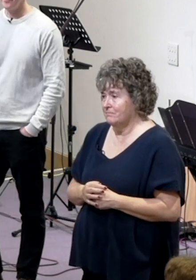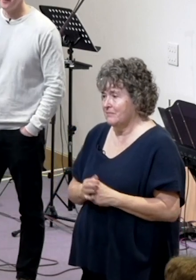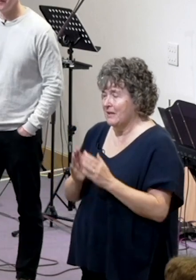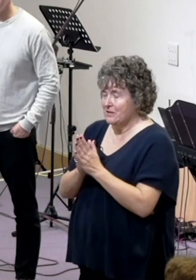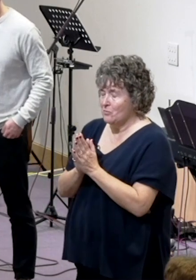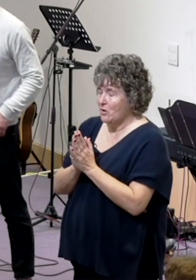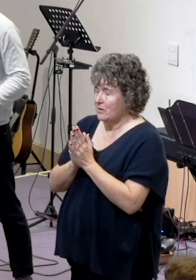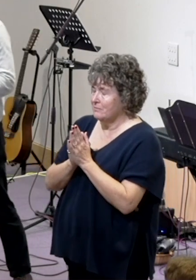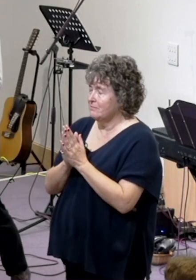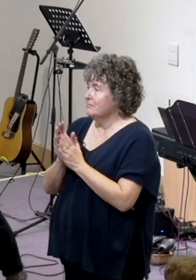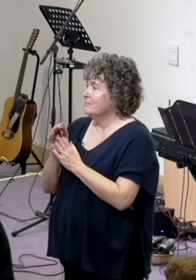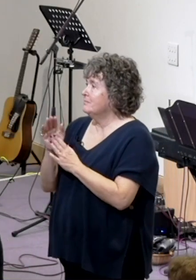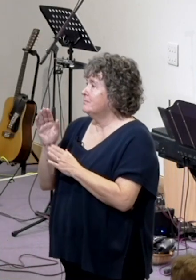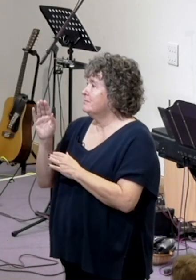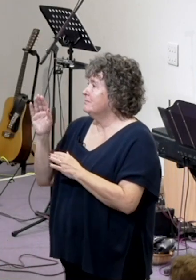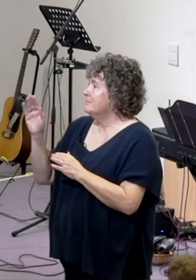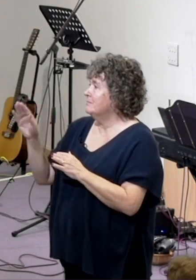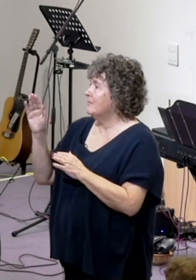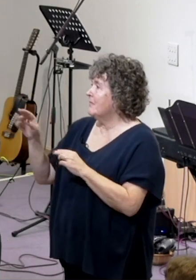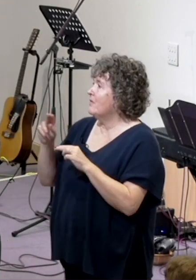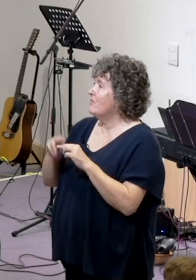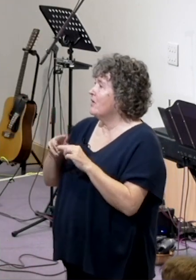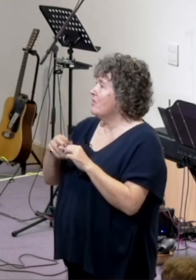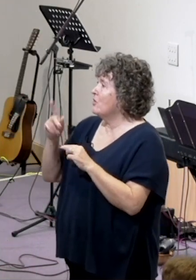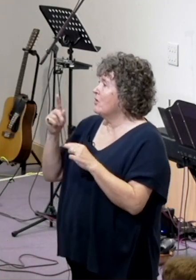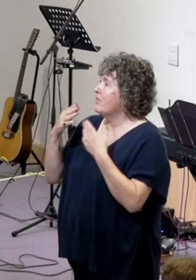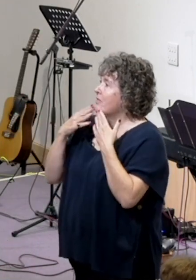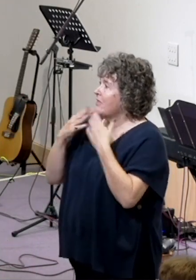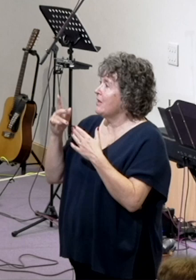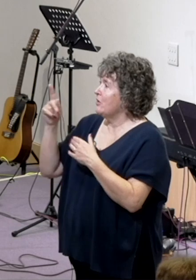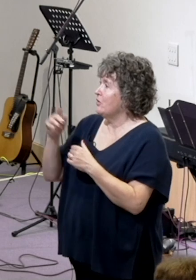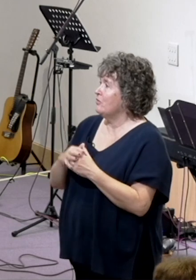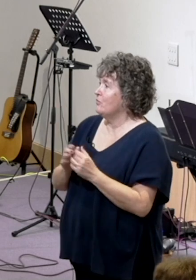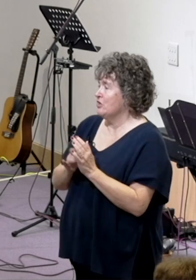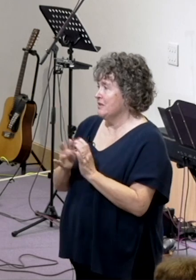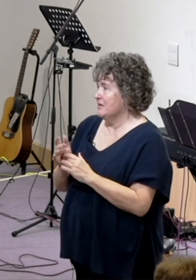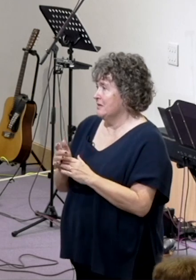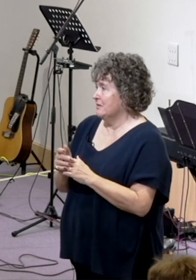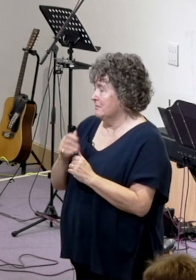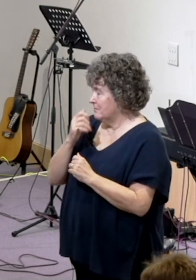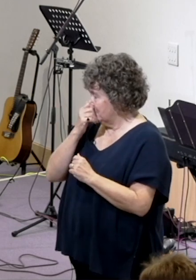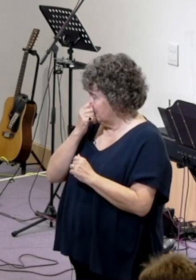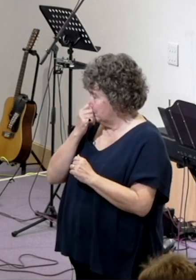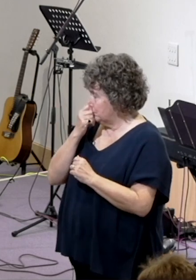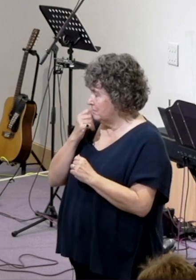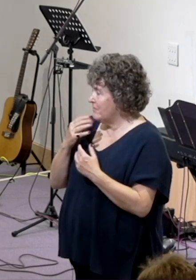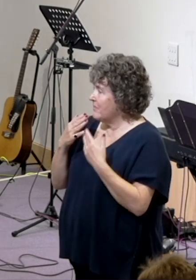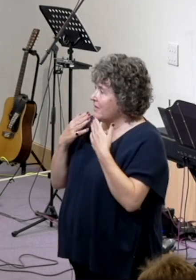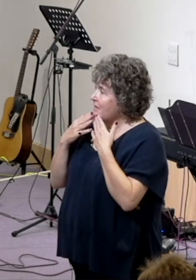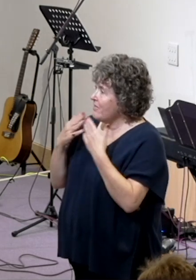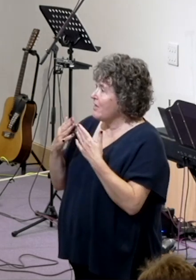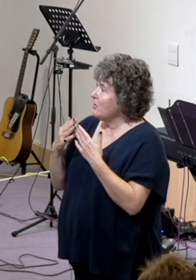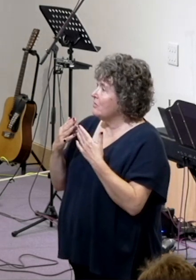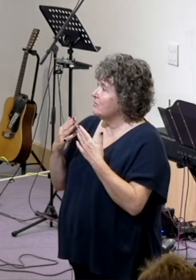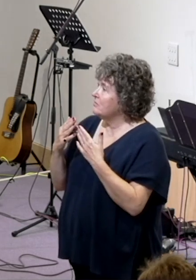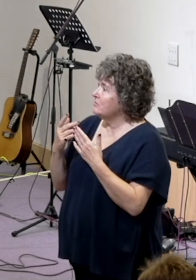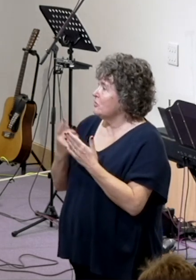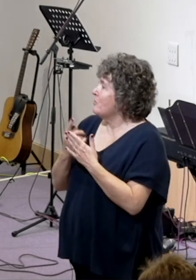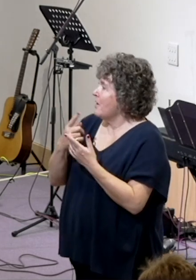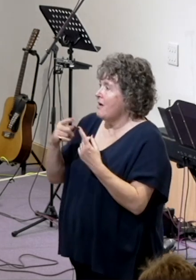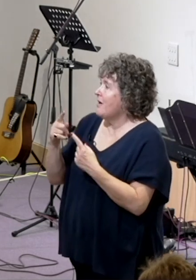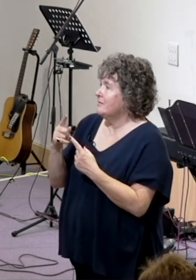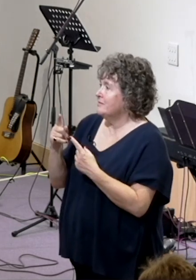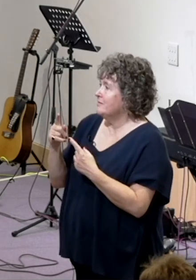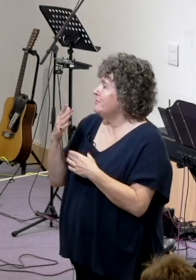Let's pray, shall we? Father God, we thank you for Jesus. Father, we thank you that it's not about us.